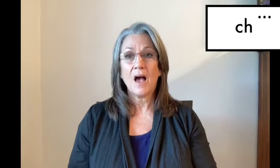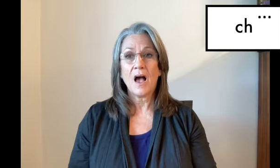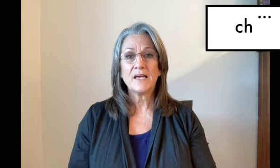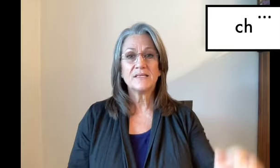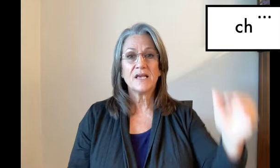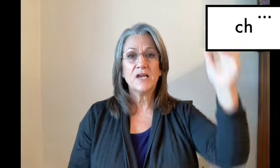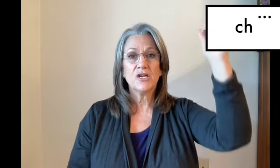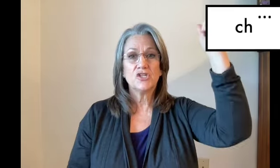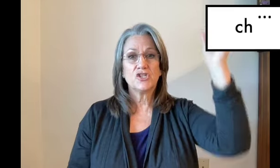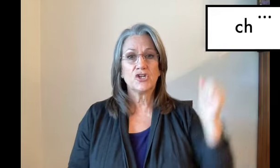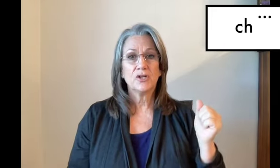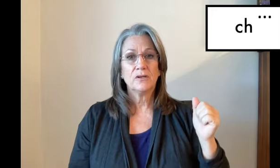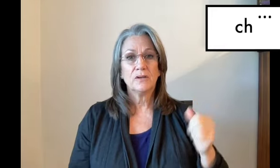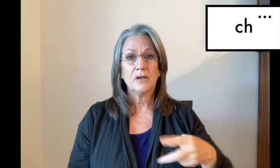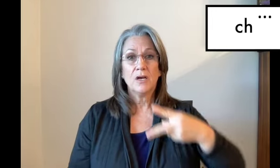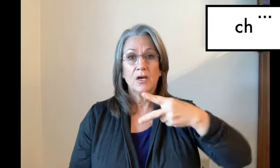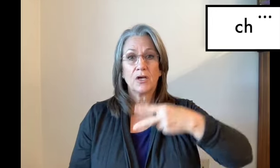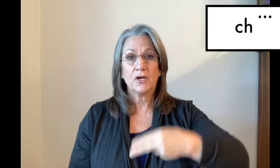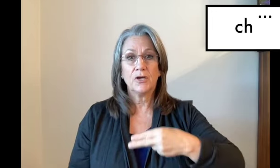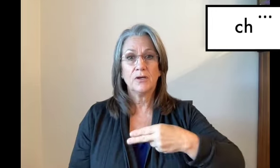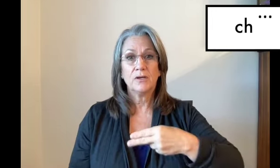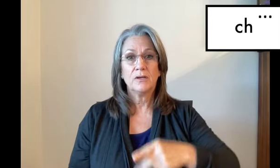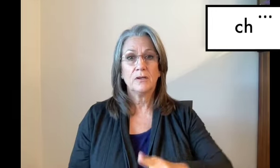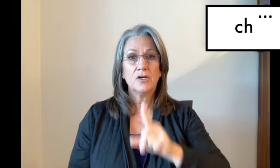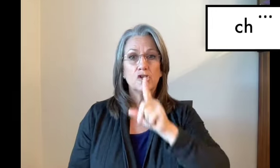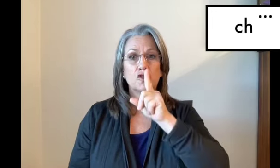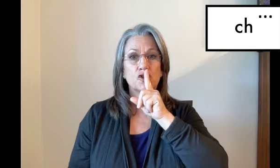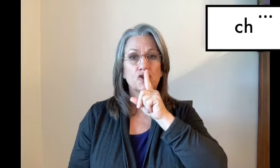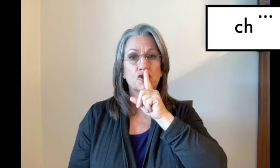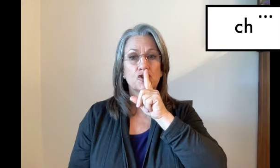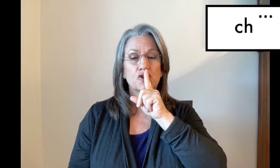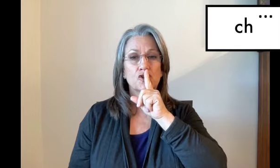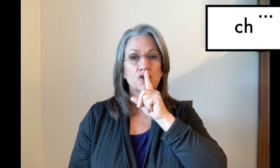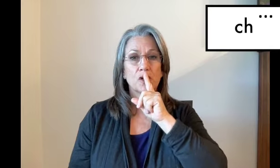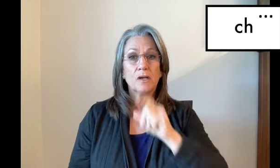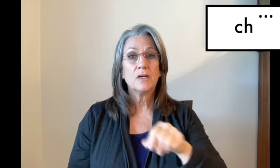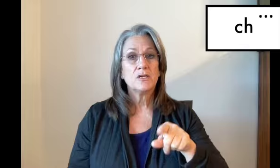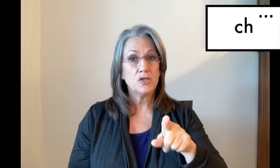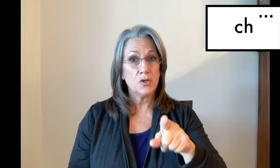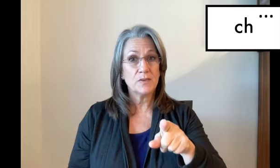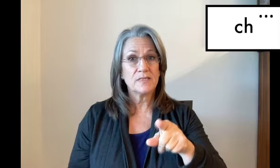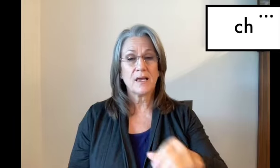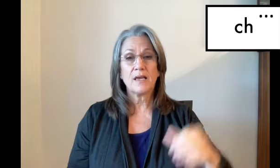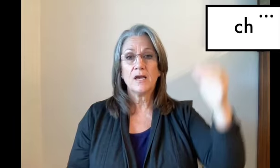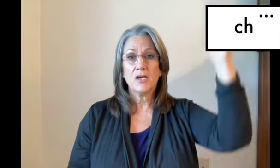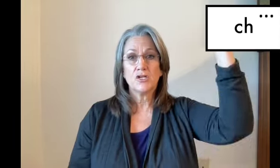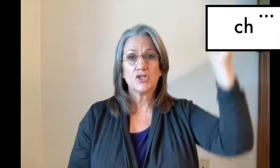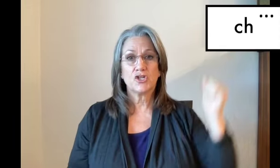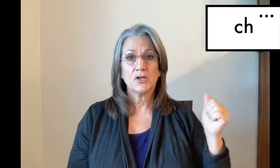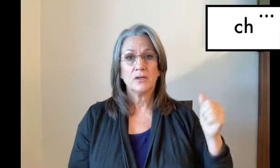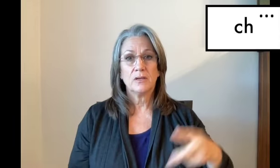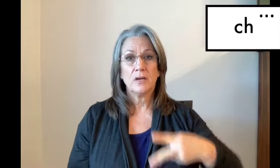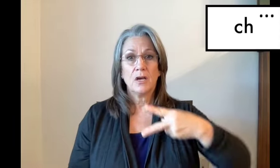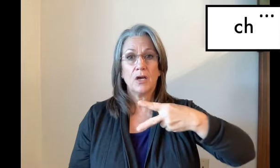I say ch, k, sh. You say ch, k,